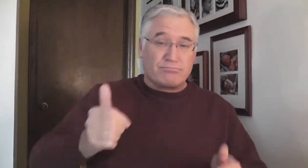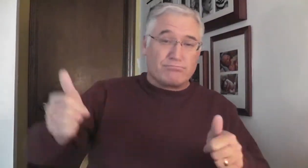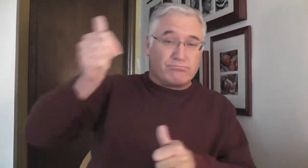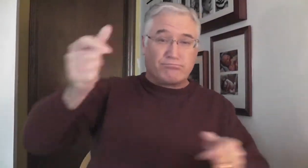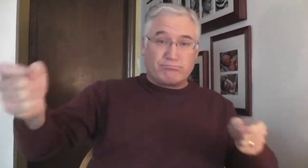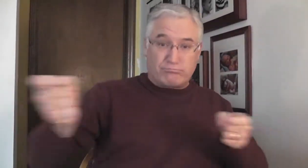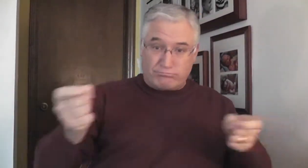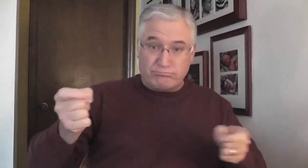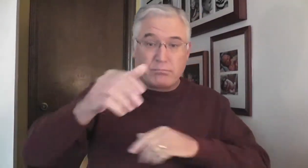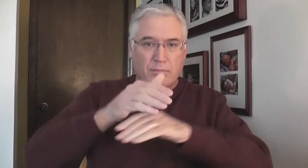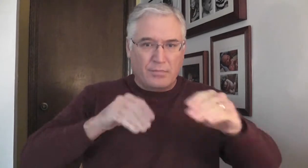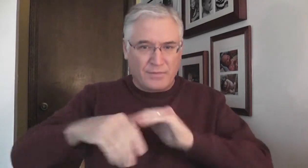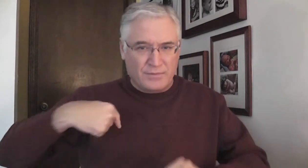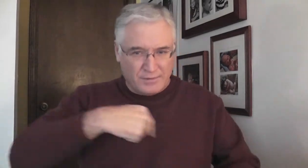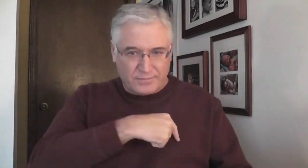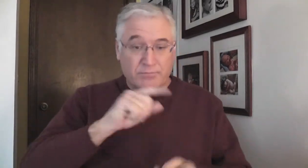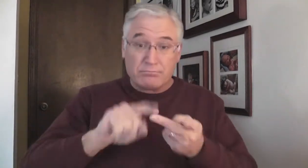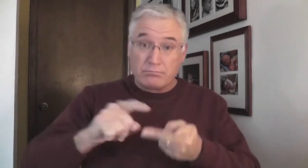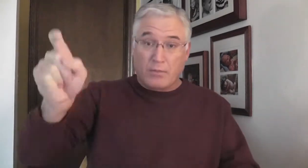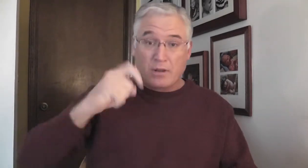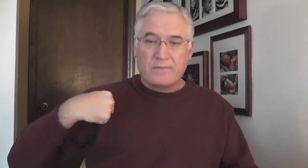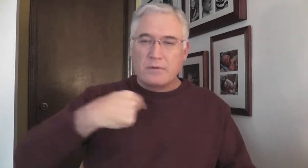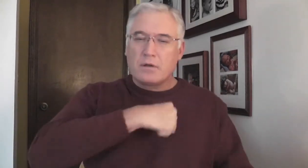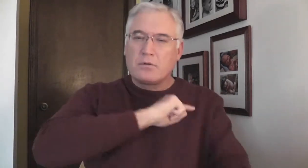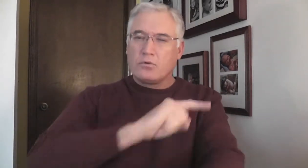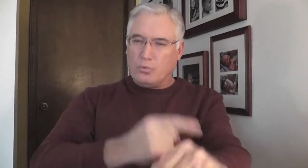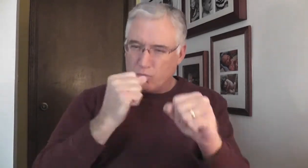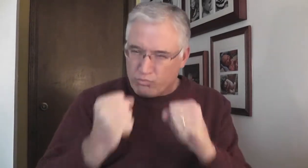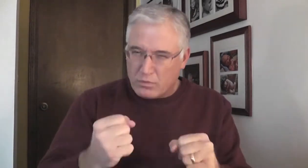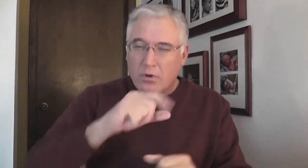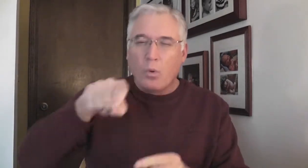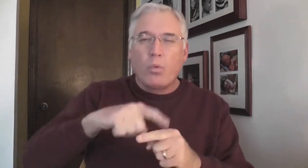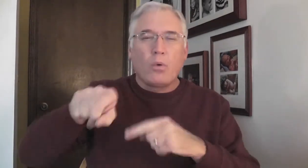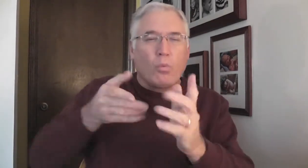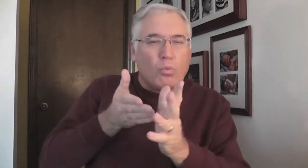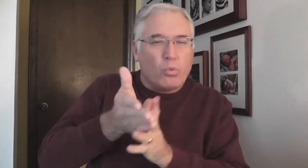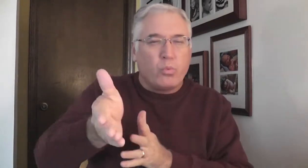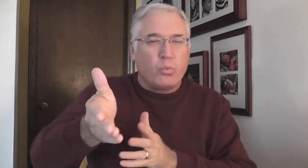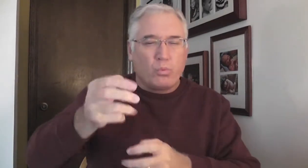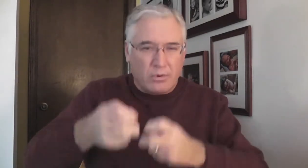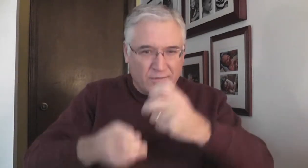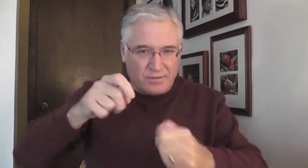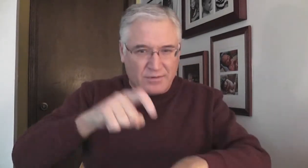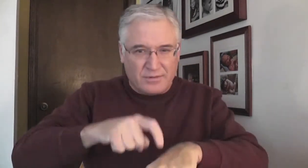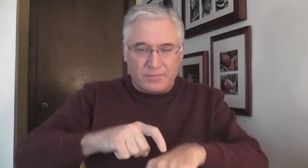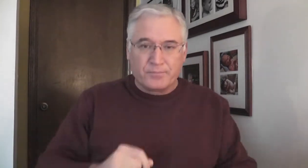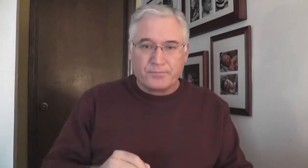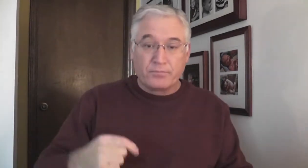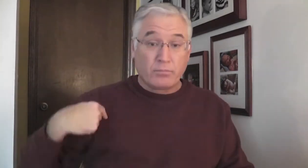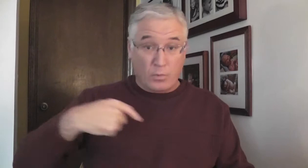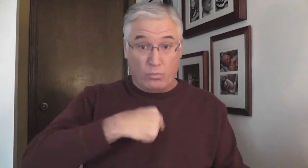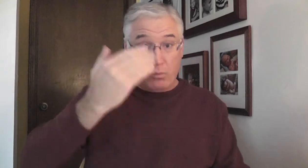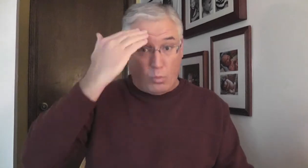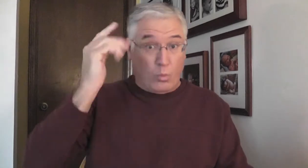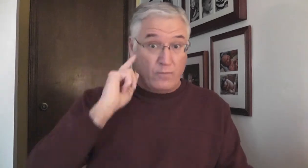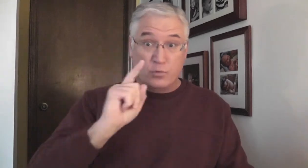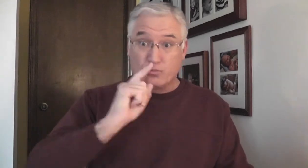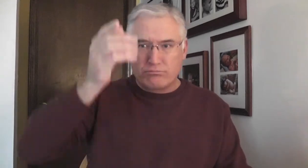God's sovereignty, it comforts us. It comforts us and gives us strength to go through difficult times.